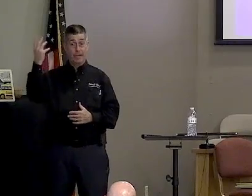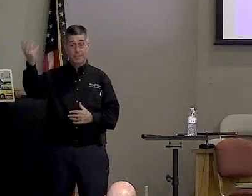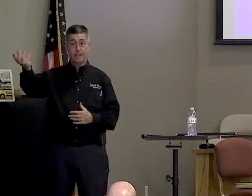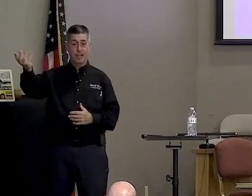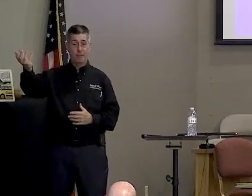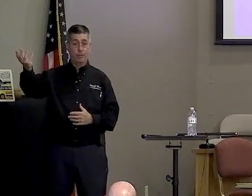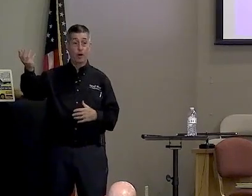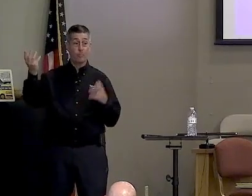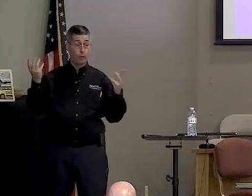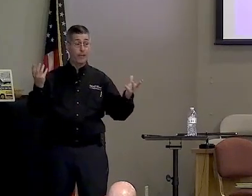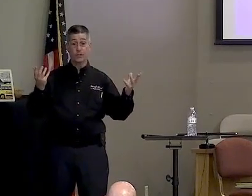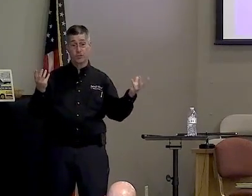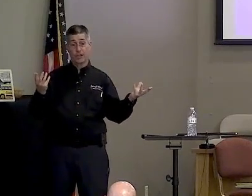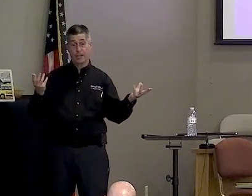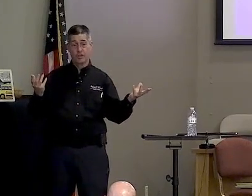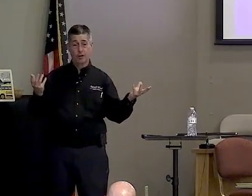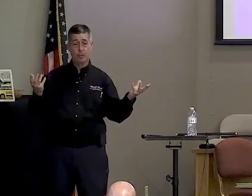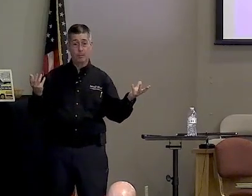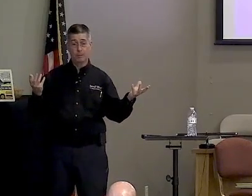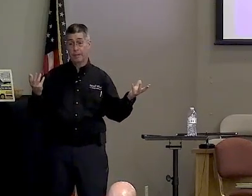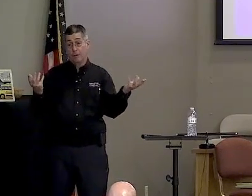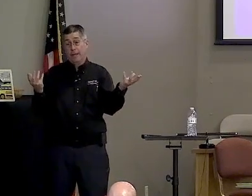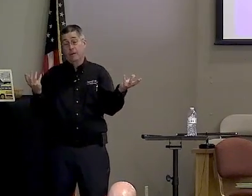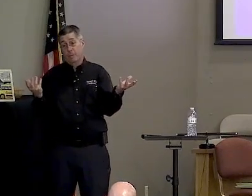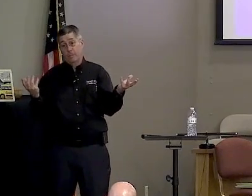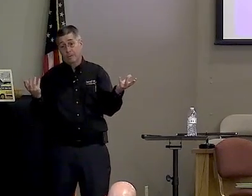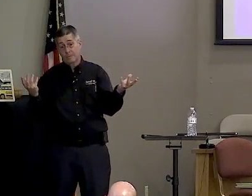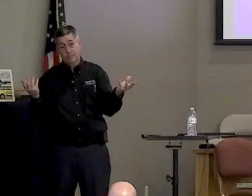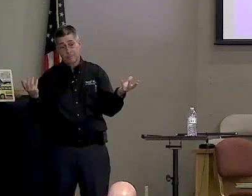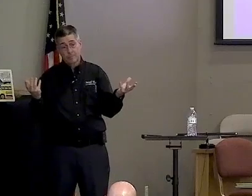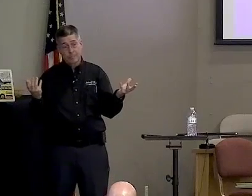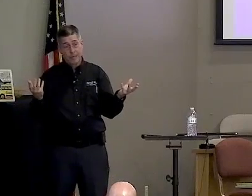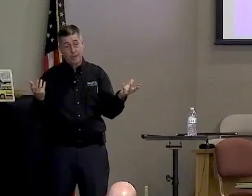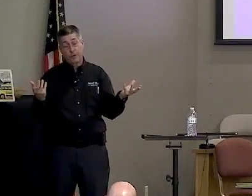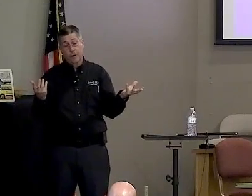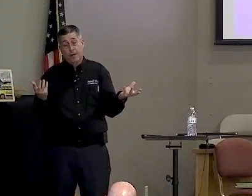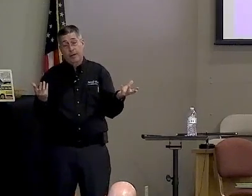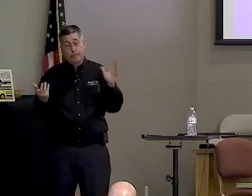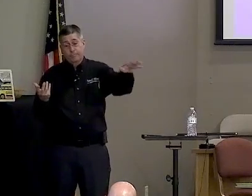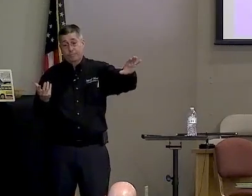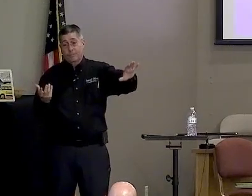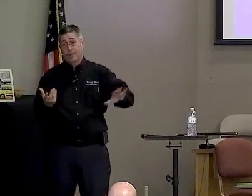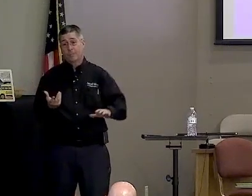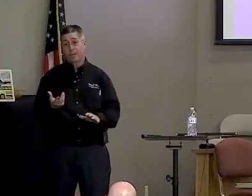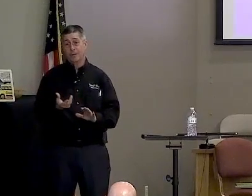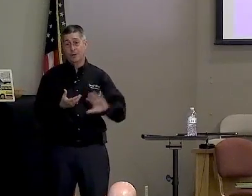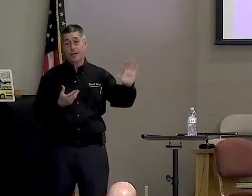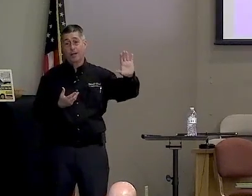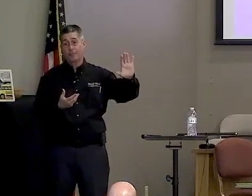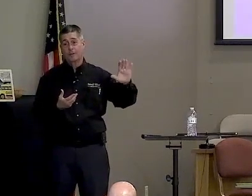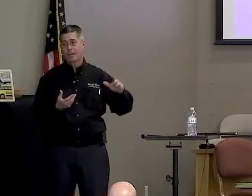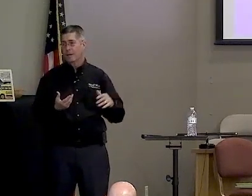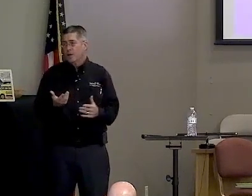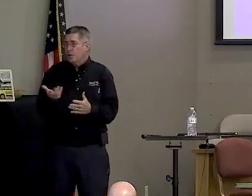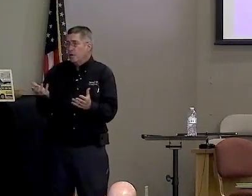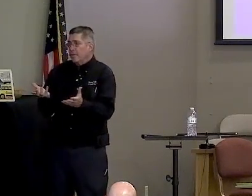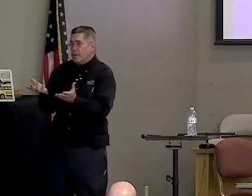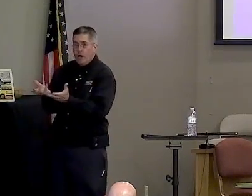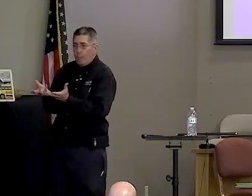D deaf people, are prejudiced against hearing people. They don't like hearing people. Like, oh, you're hearing, you know, you're cut off. You don't even know my